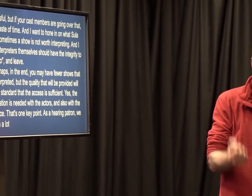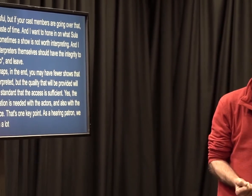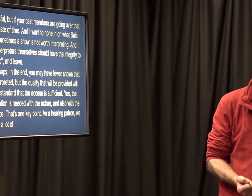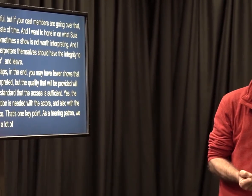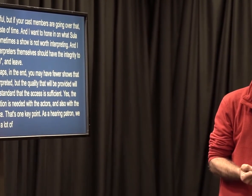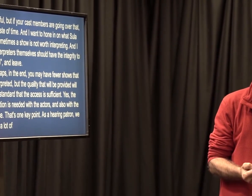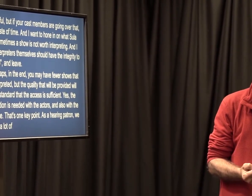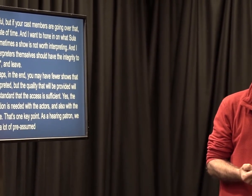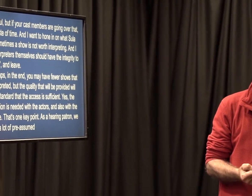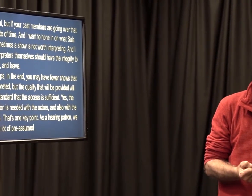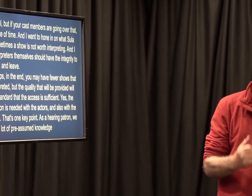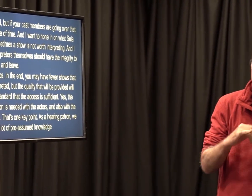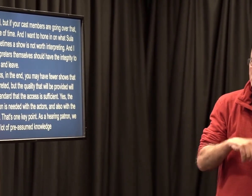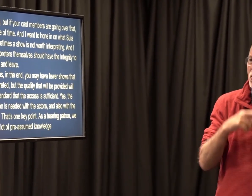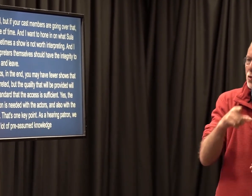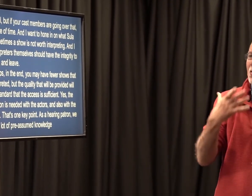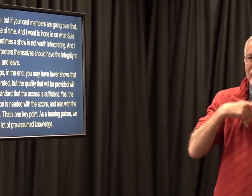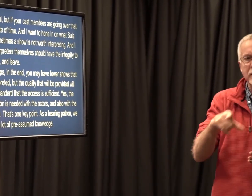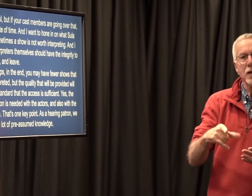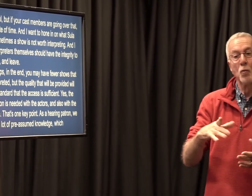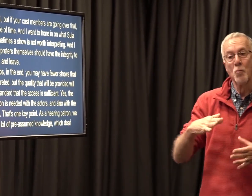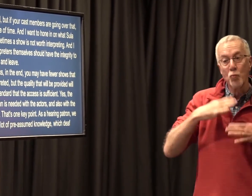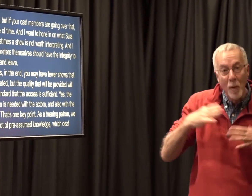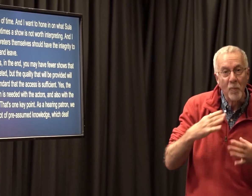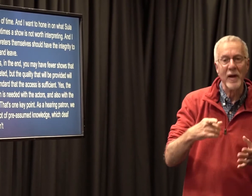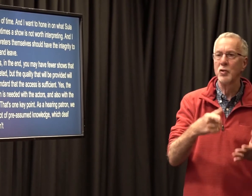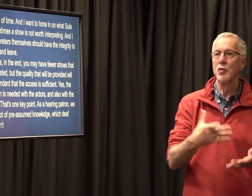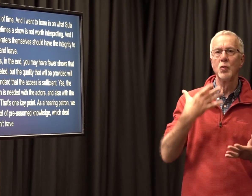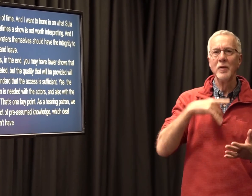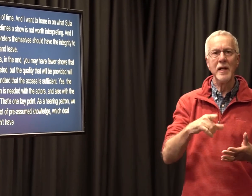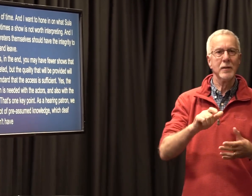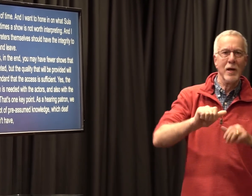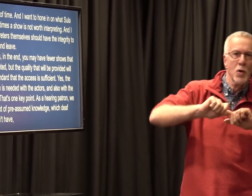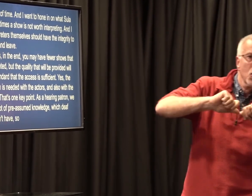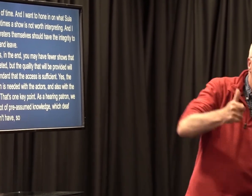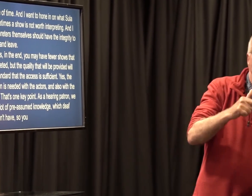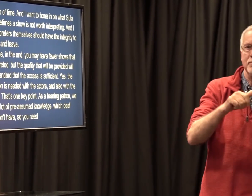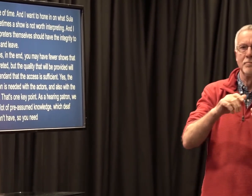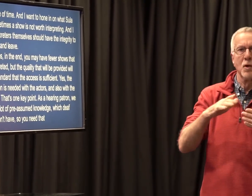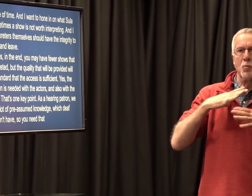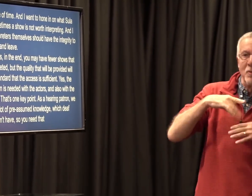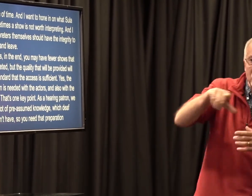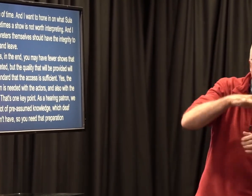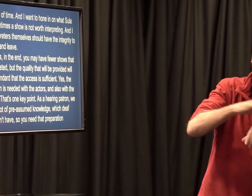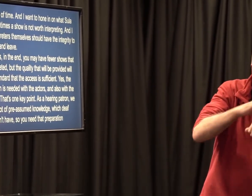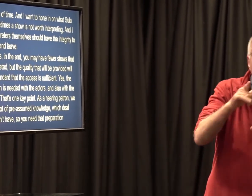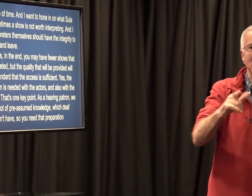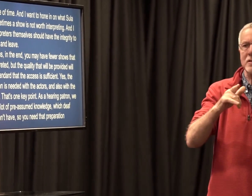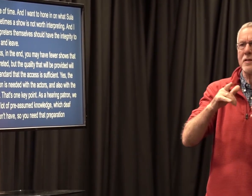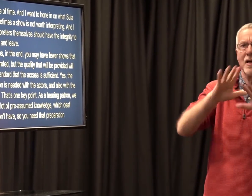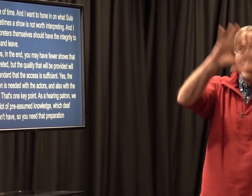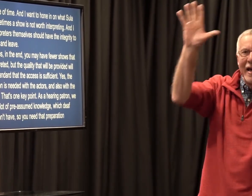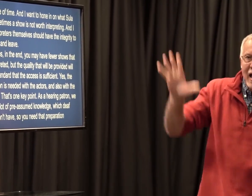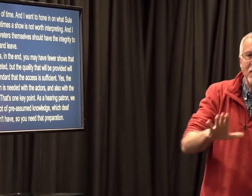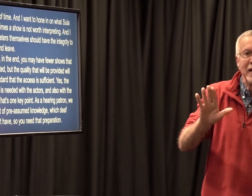knowledge which deaf people don't have. So you need that preparation. You